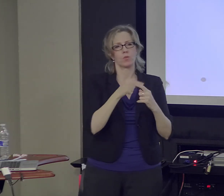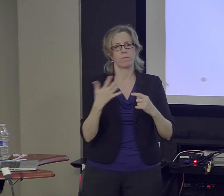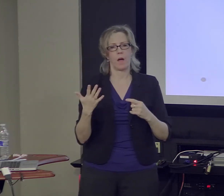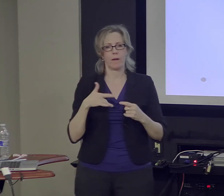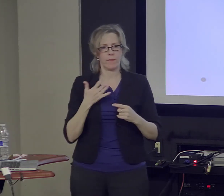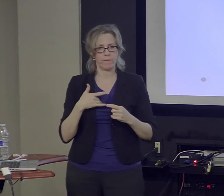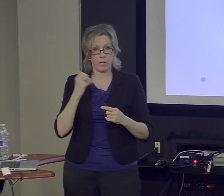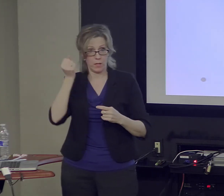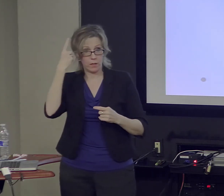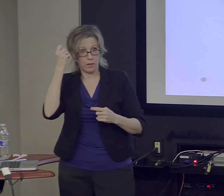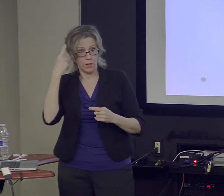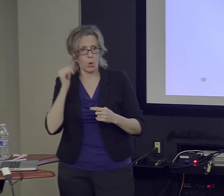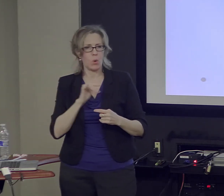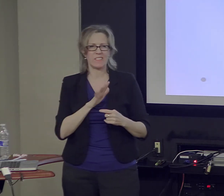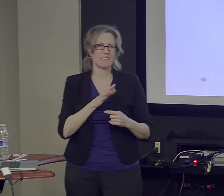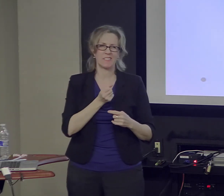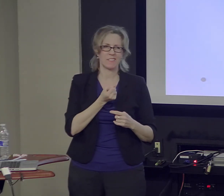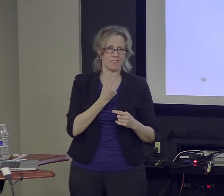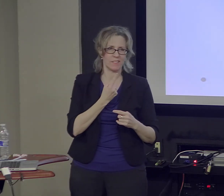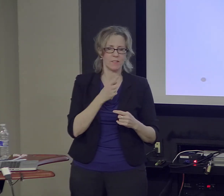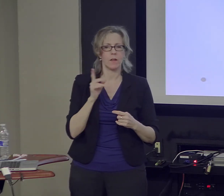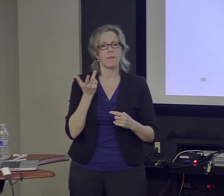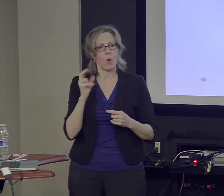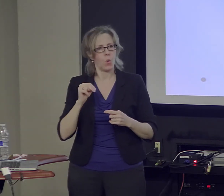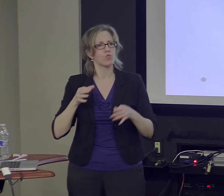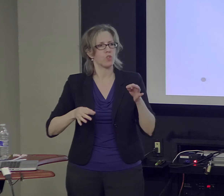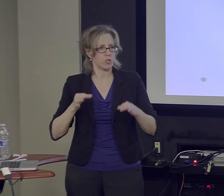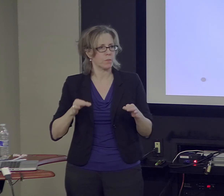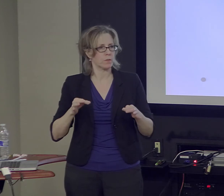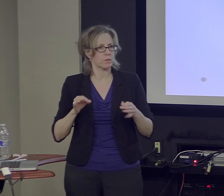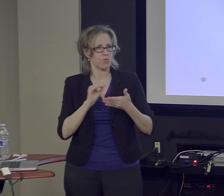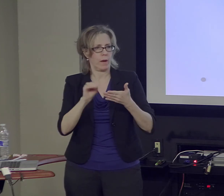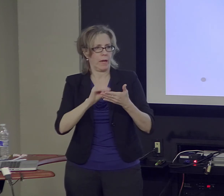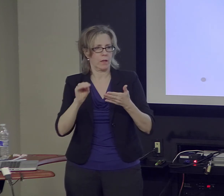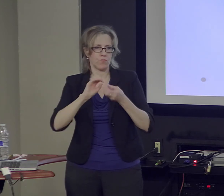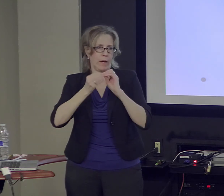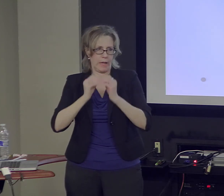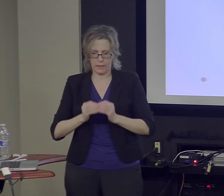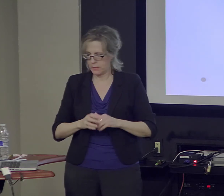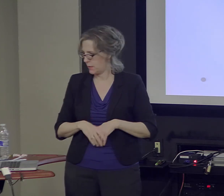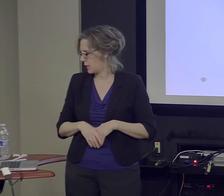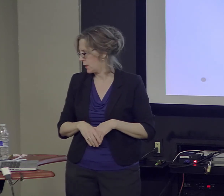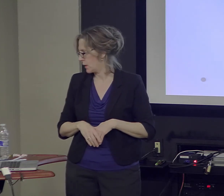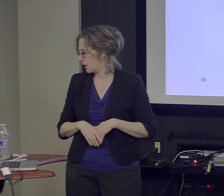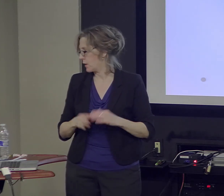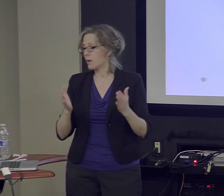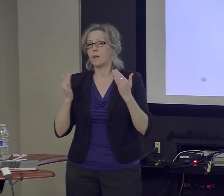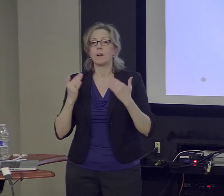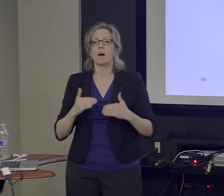the interpreter, and then I would ask them to rate the comprehension on a 5-to-1 scale.